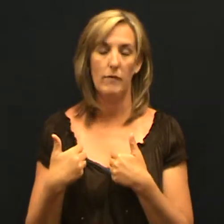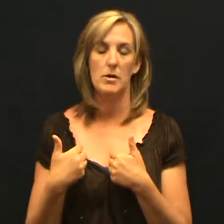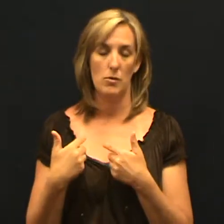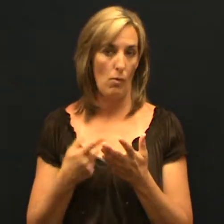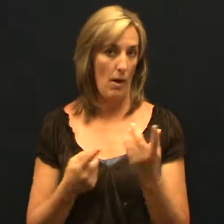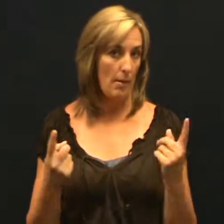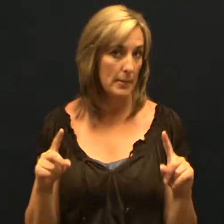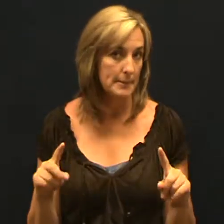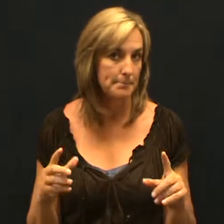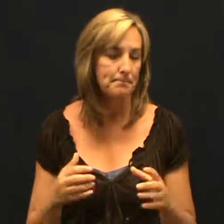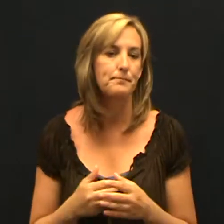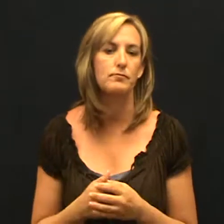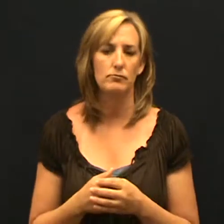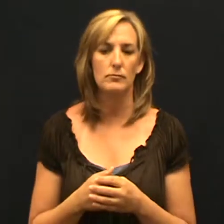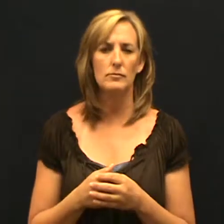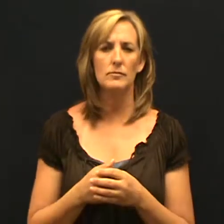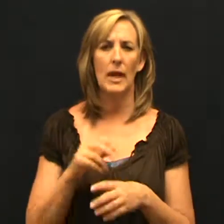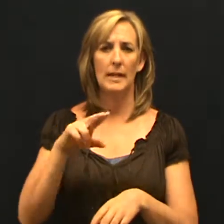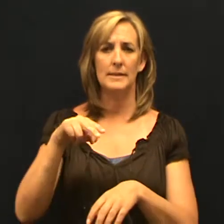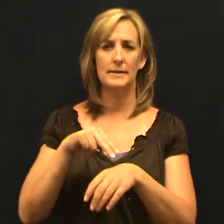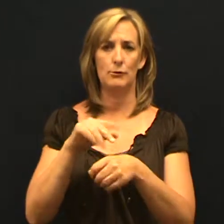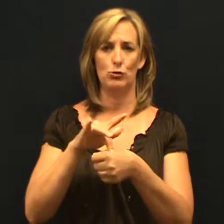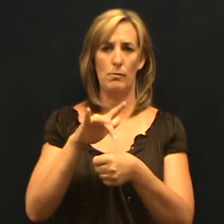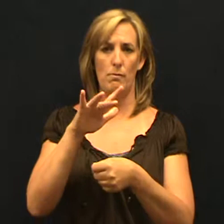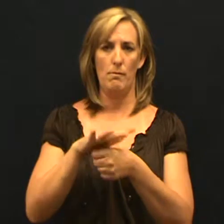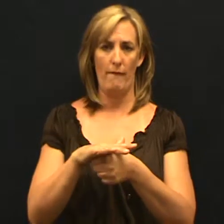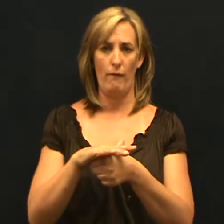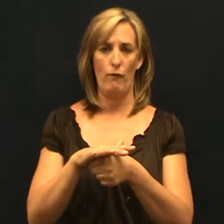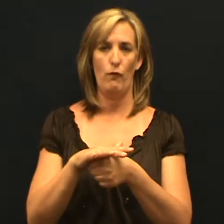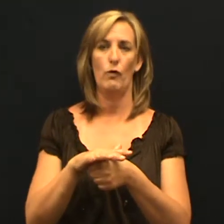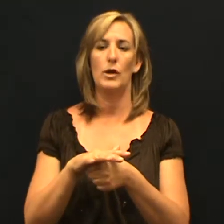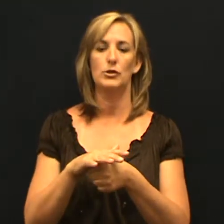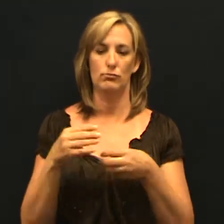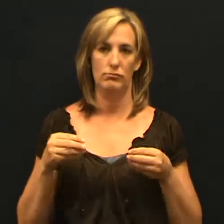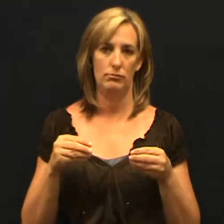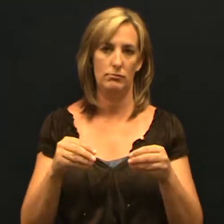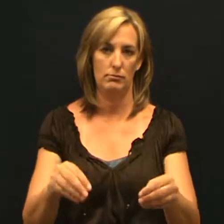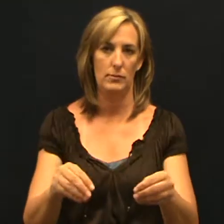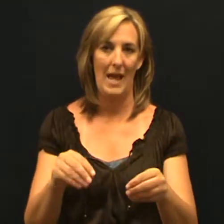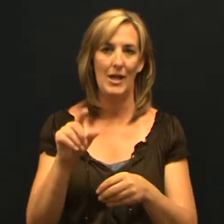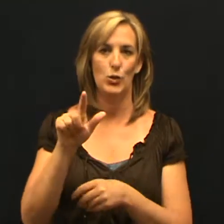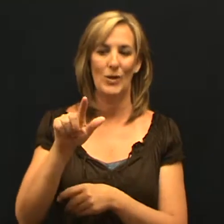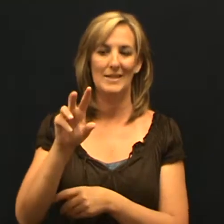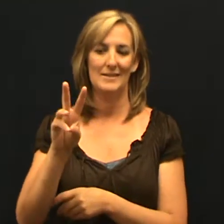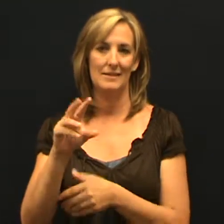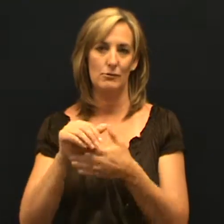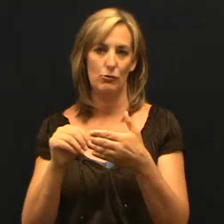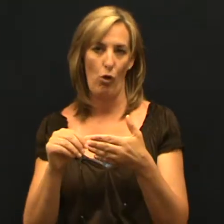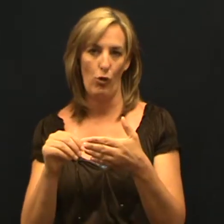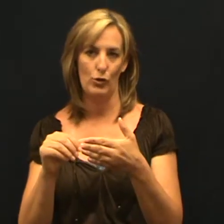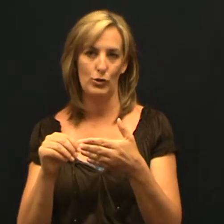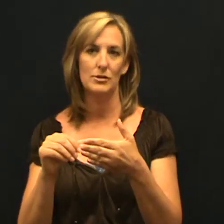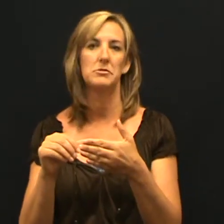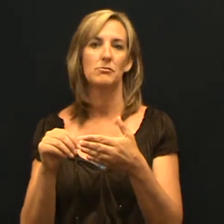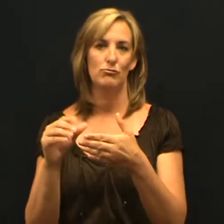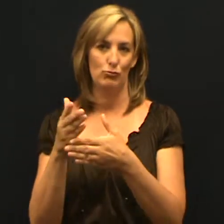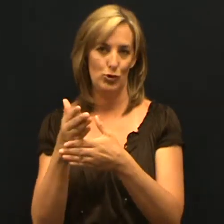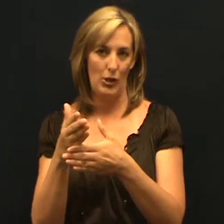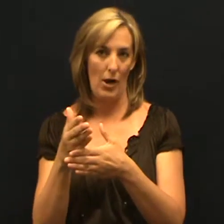Beverage reissued 5,000 shares of treasury stock at $26 per share. Now see, that's a little bit more than what they paid